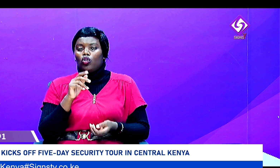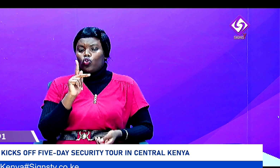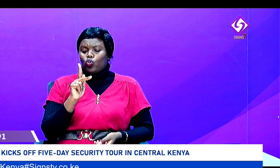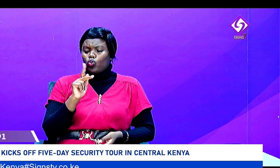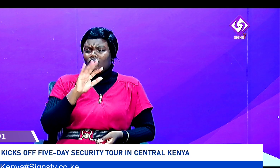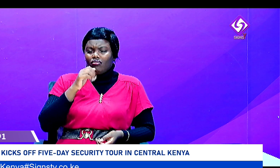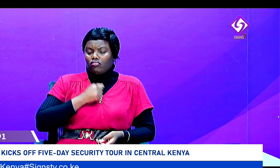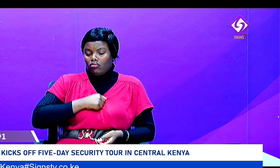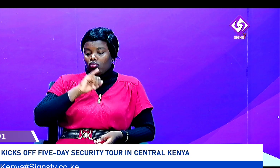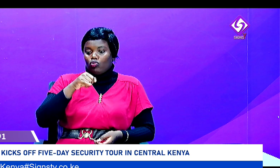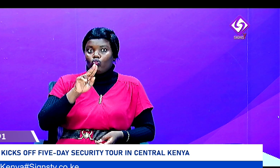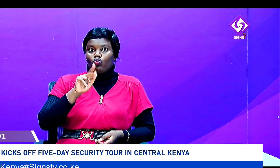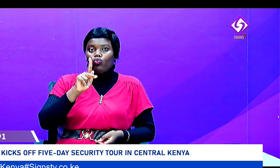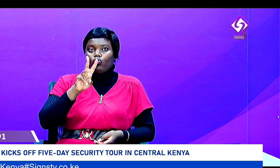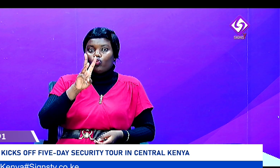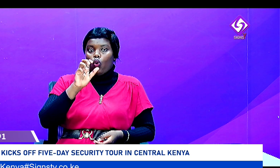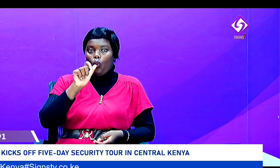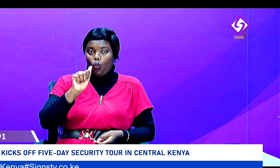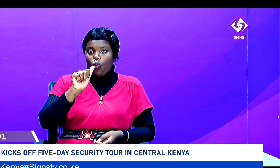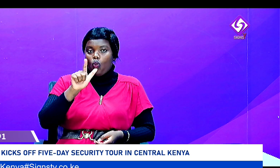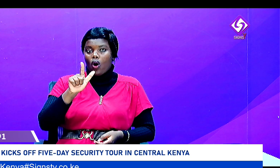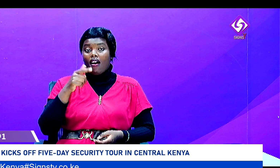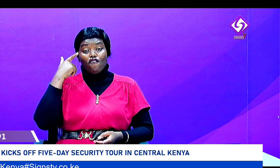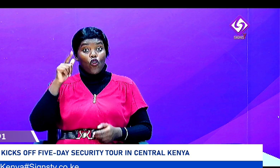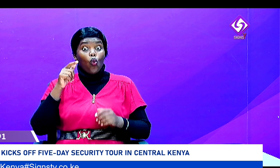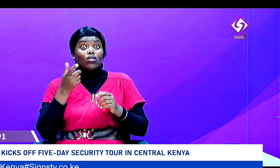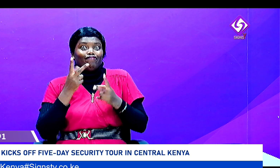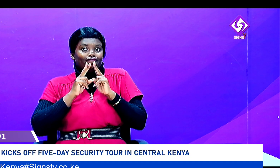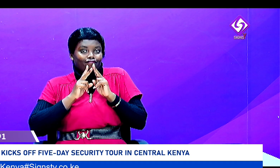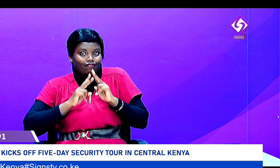region under the Jukwaa la Usalama Platform for Security banner.